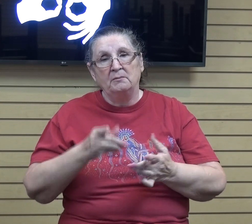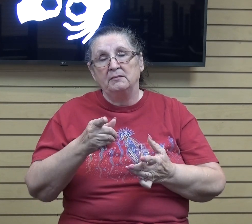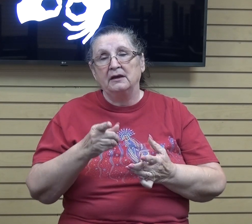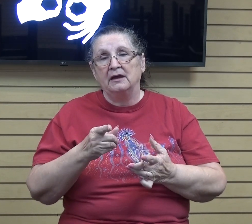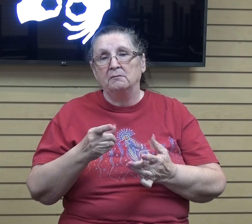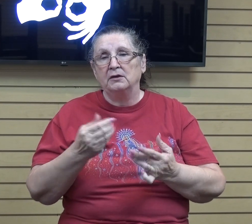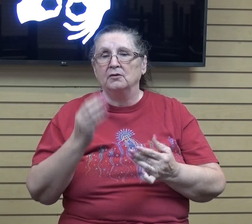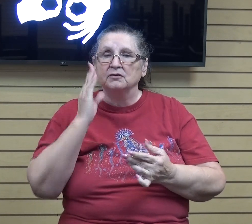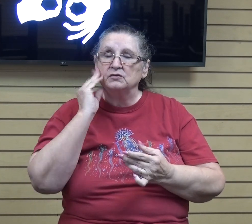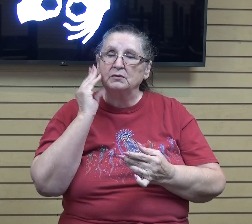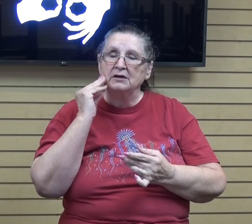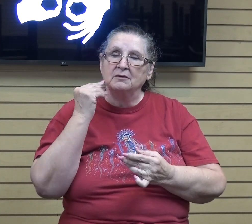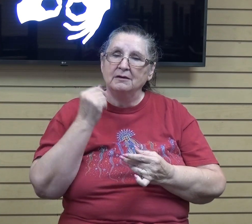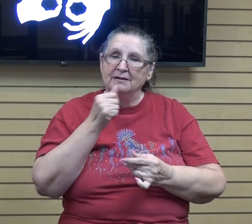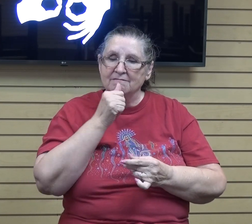something fearful and painful.